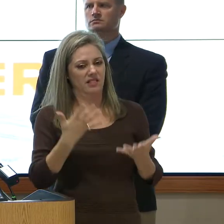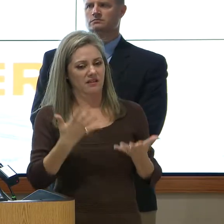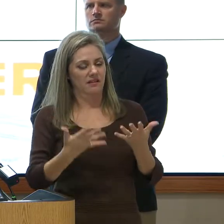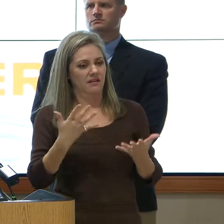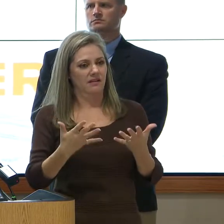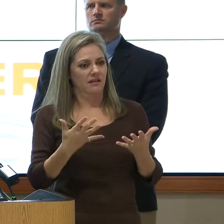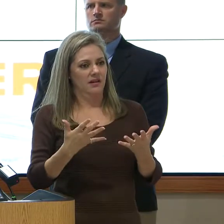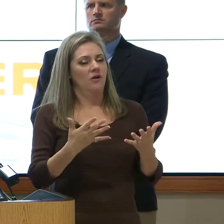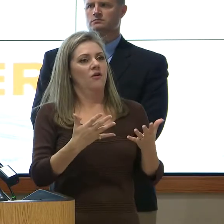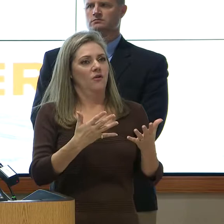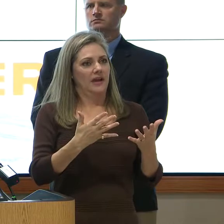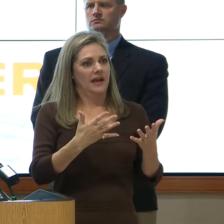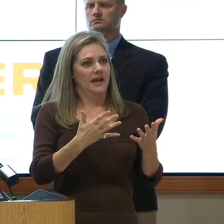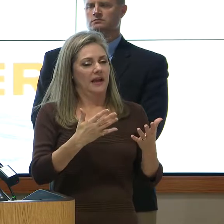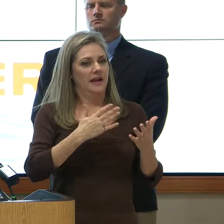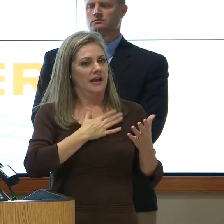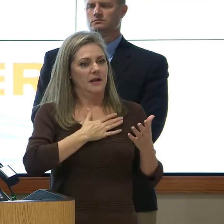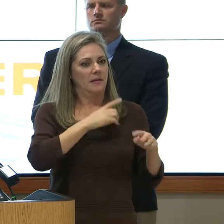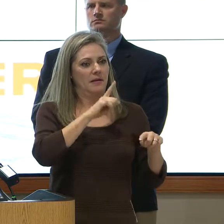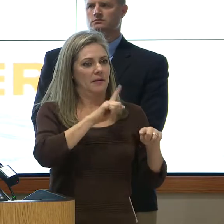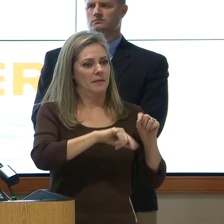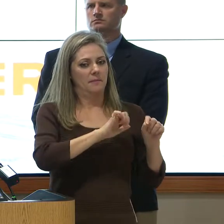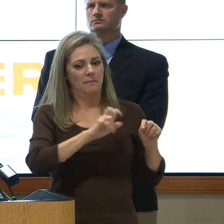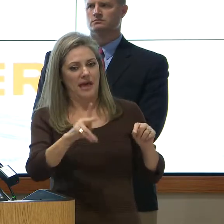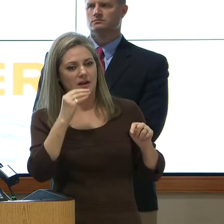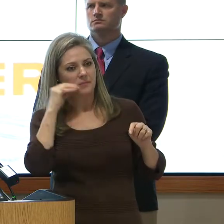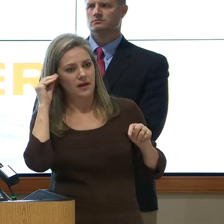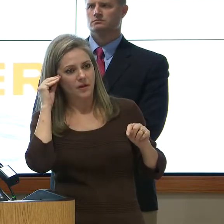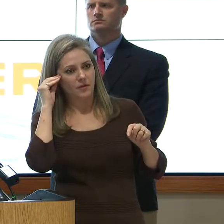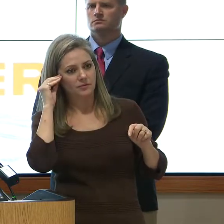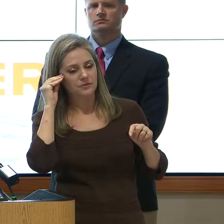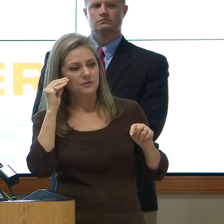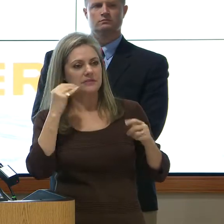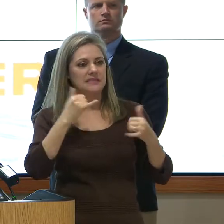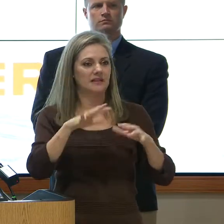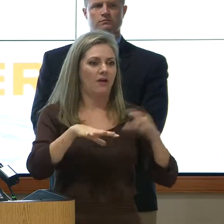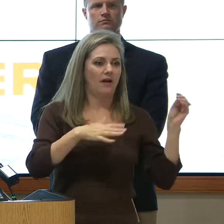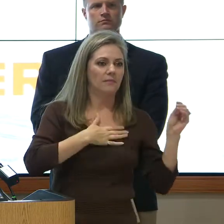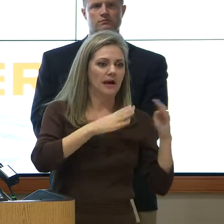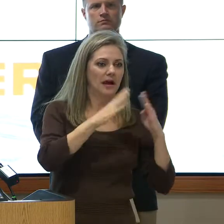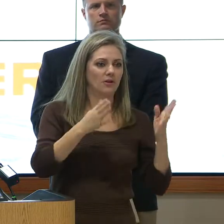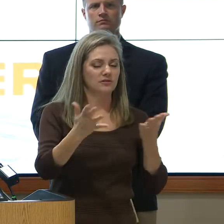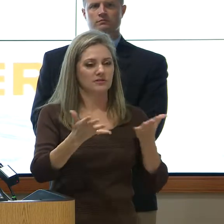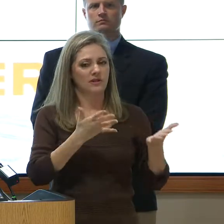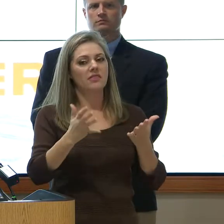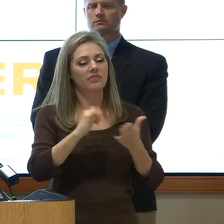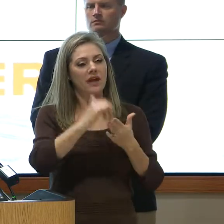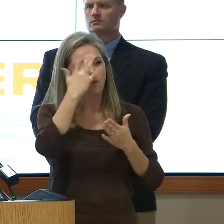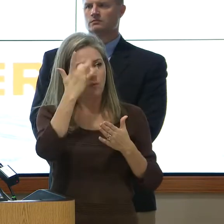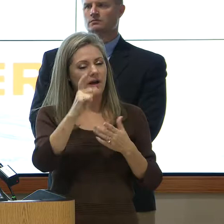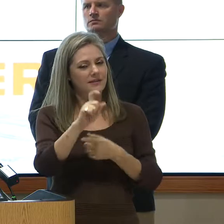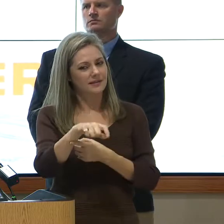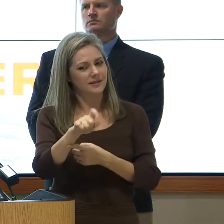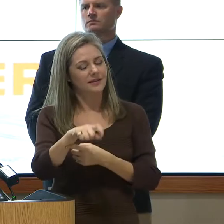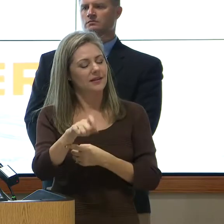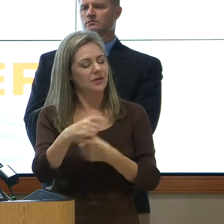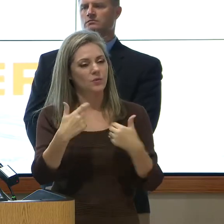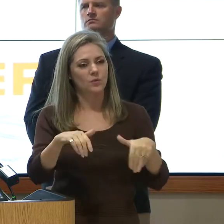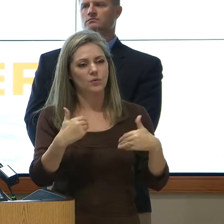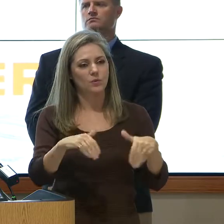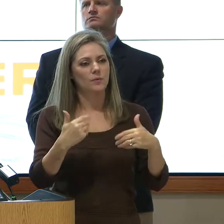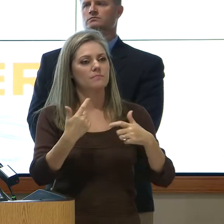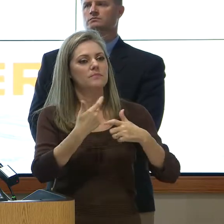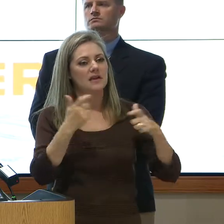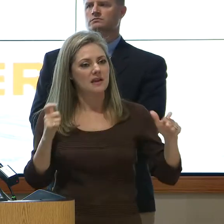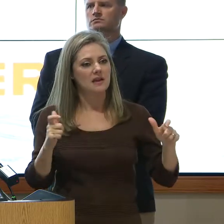between getting back into their house and being out of their house. And so that's why the need, you know, there's this big push